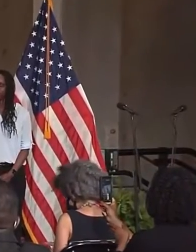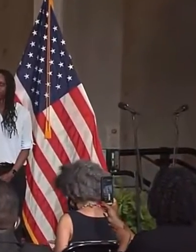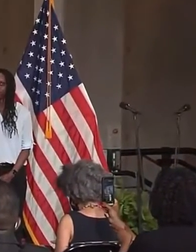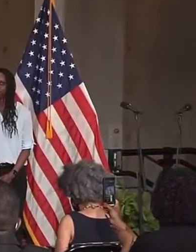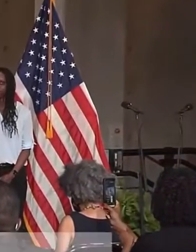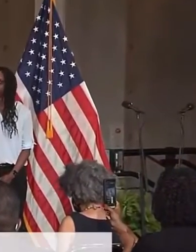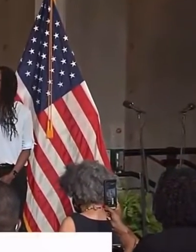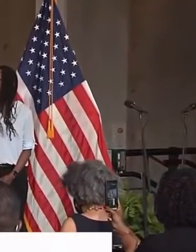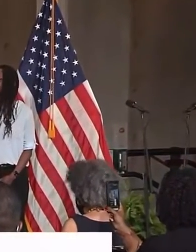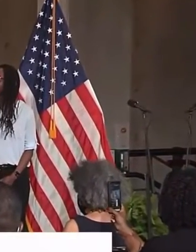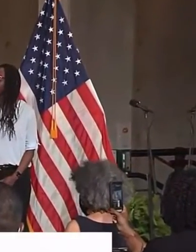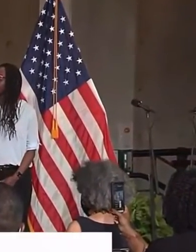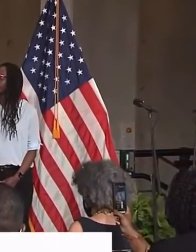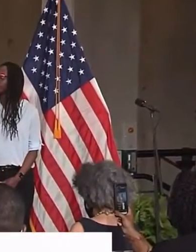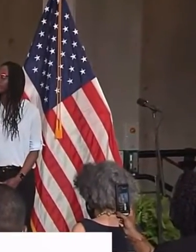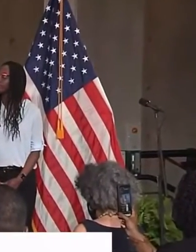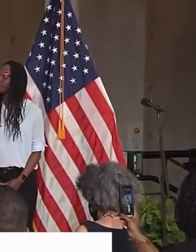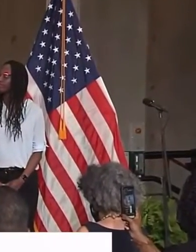Good afternoon.